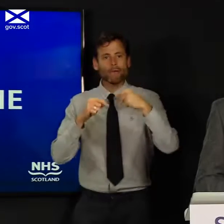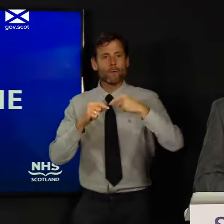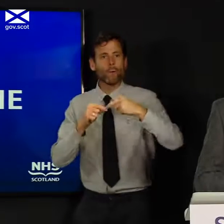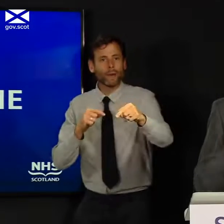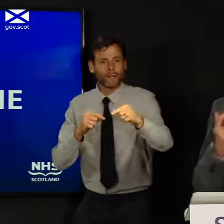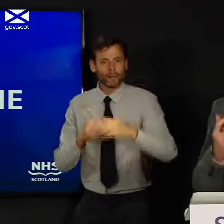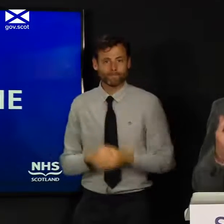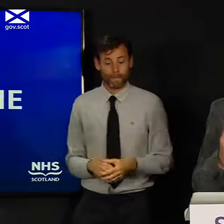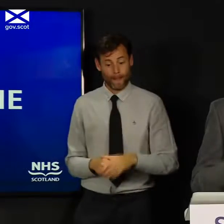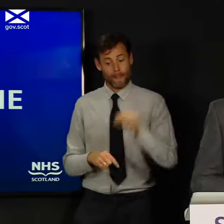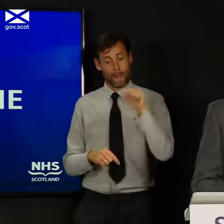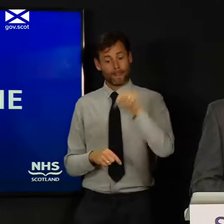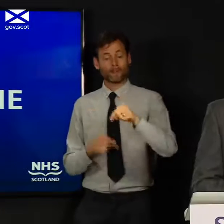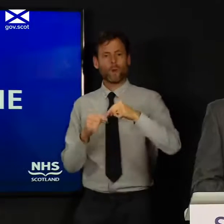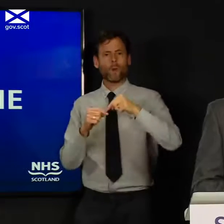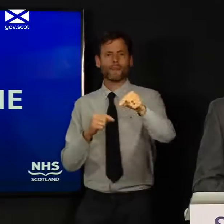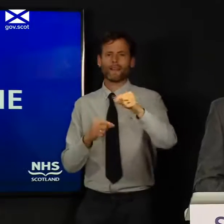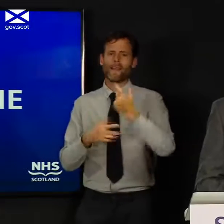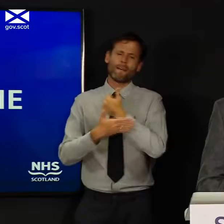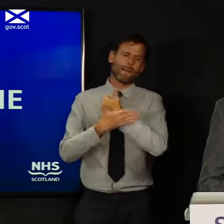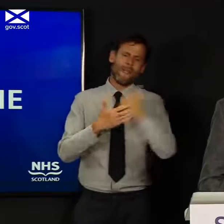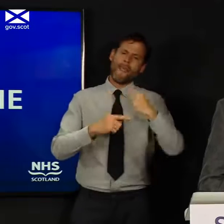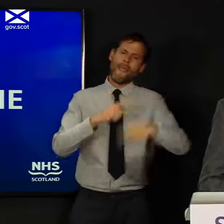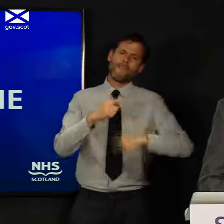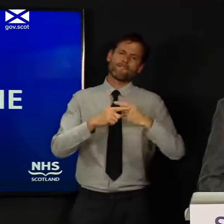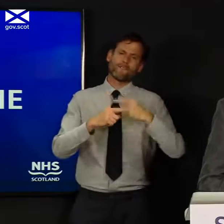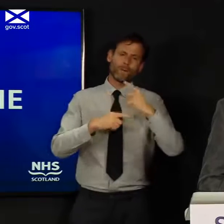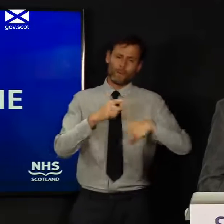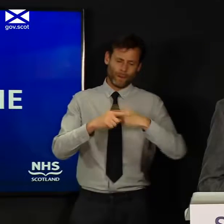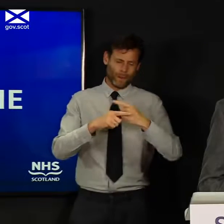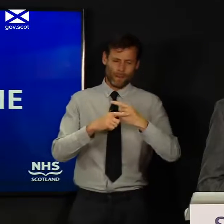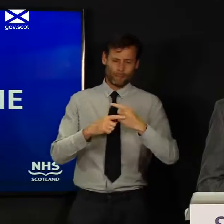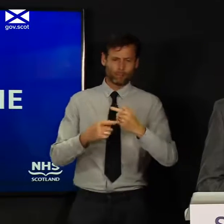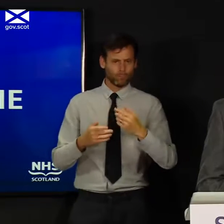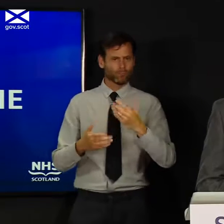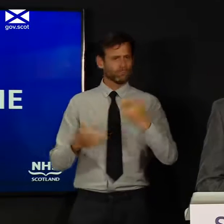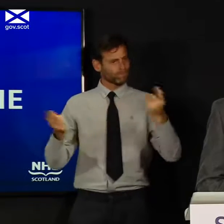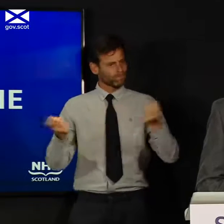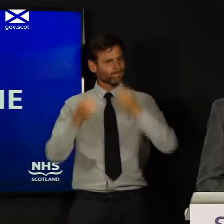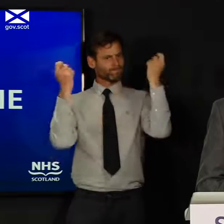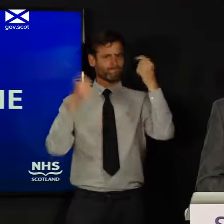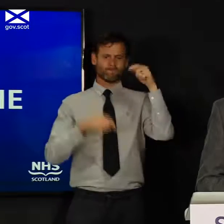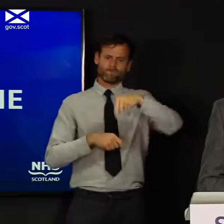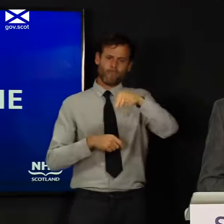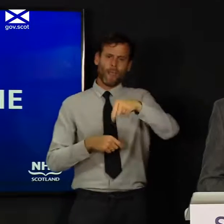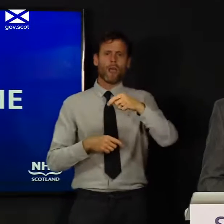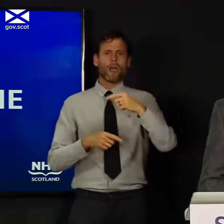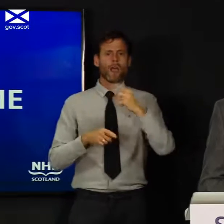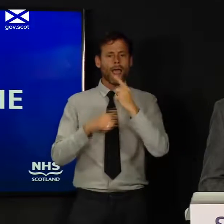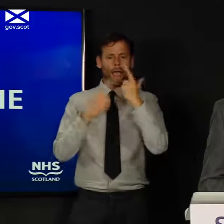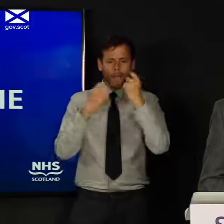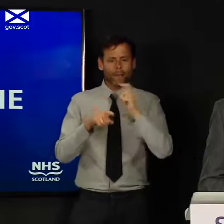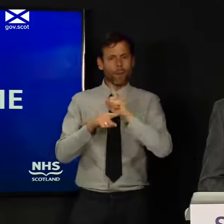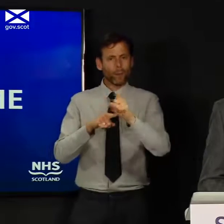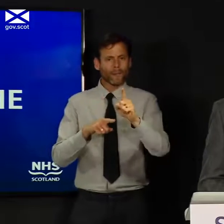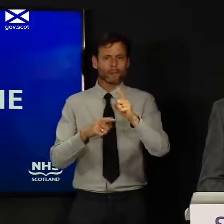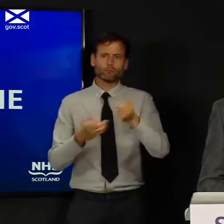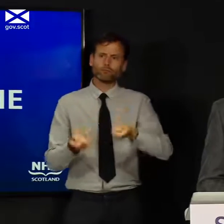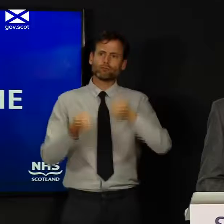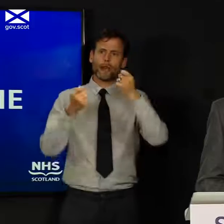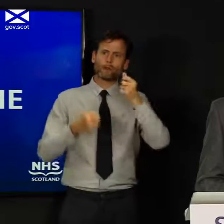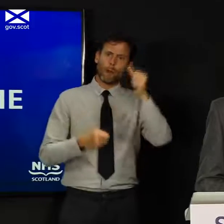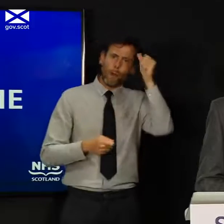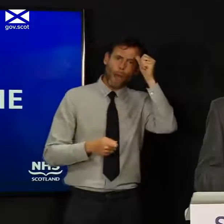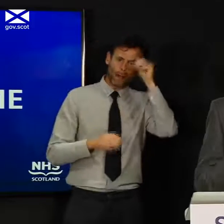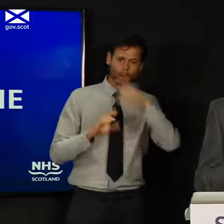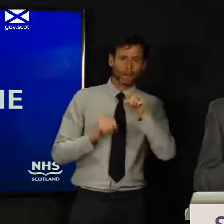an annual campaign which aims to raise awareness of carers in our society. Many people who are looking after partners, relatives and